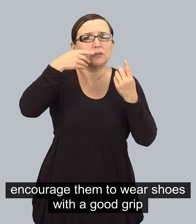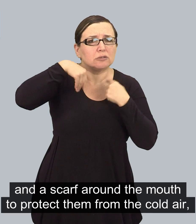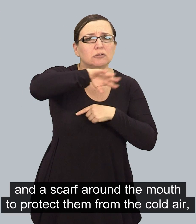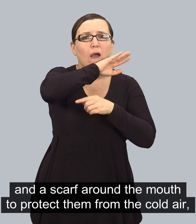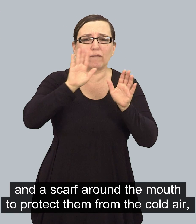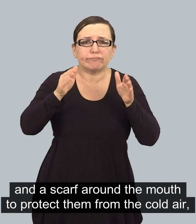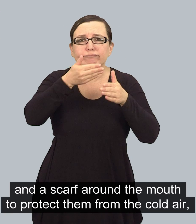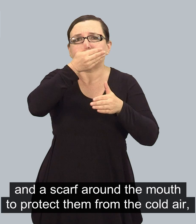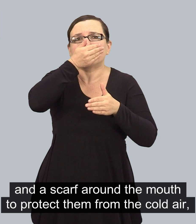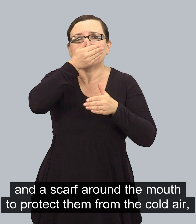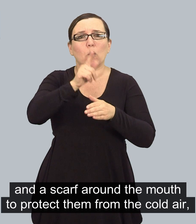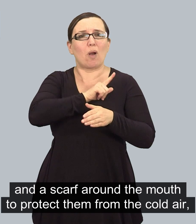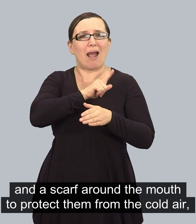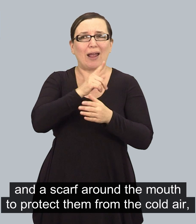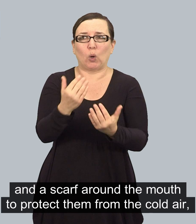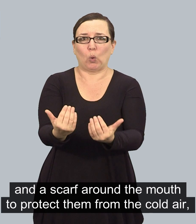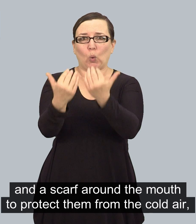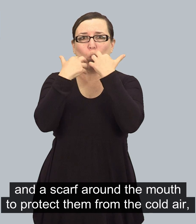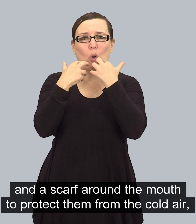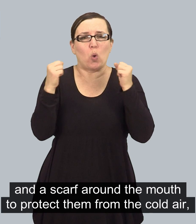and a scarf around the mouth to protect them from the cold air